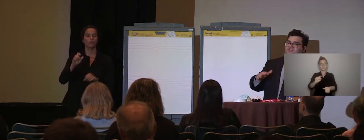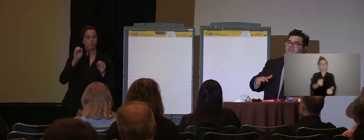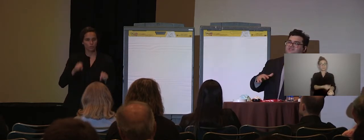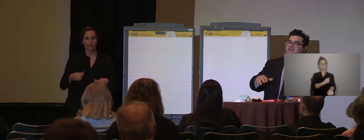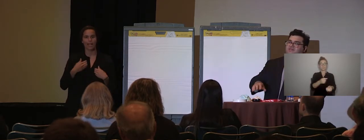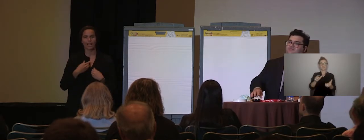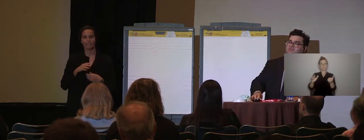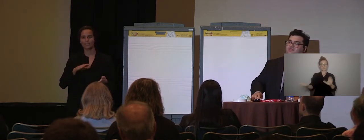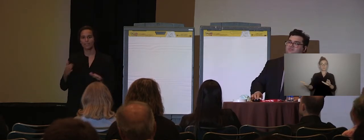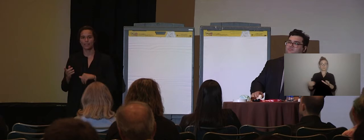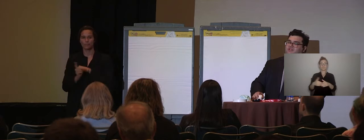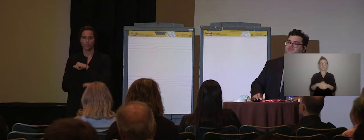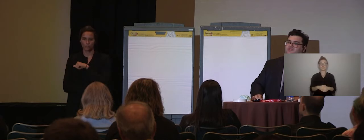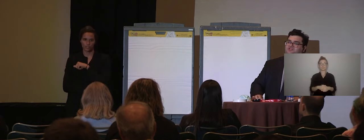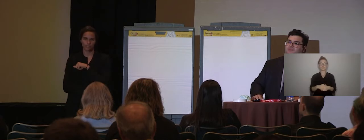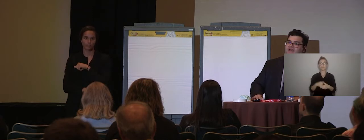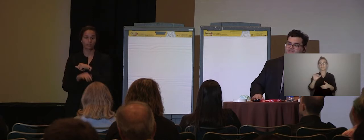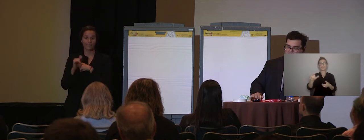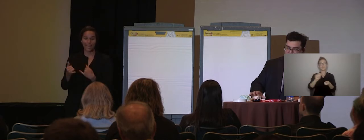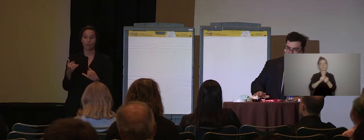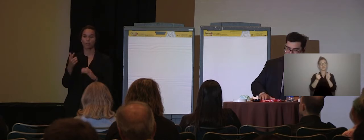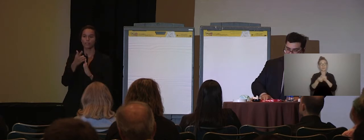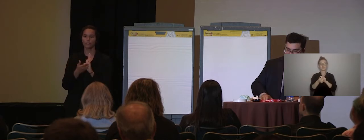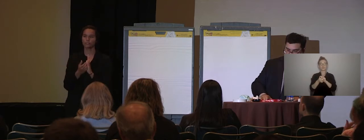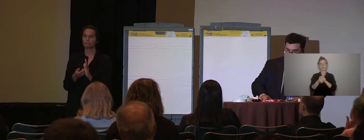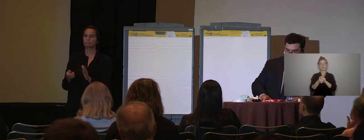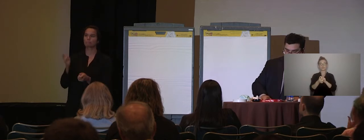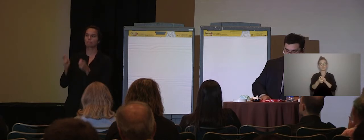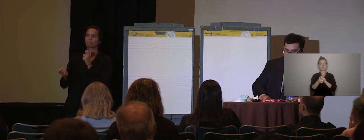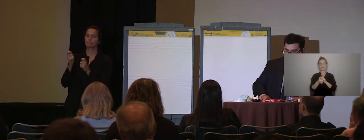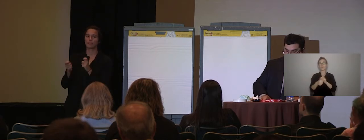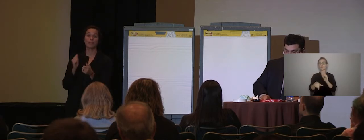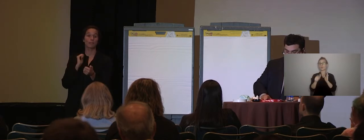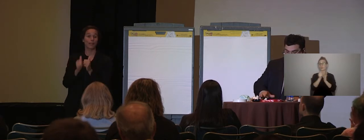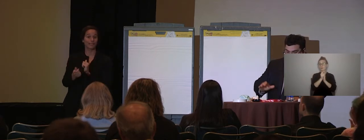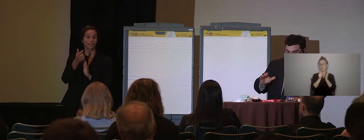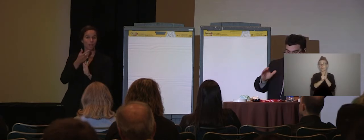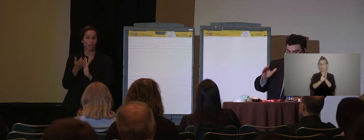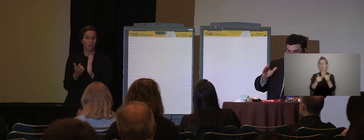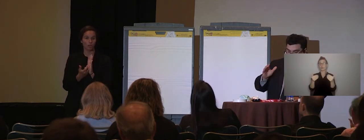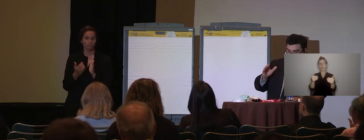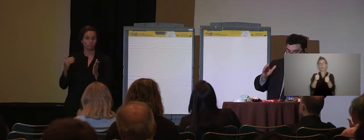They changed that. The legislature passed a law that